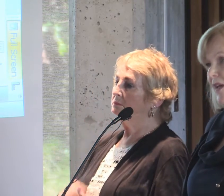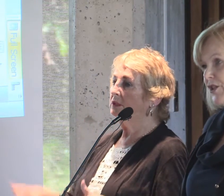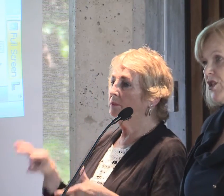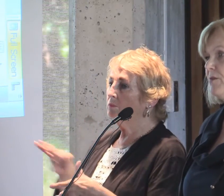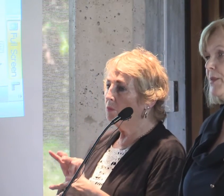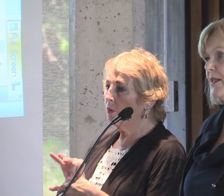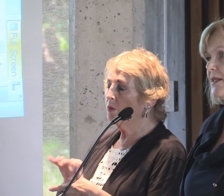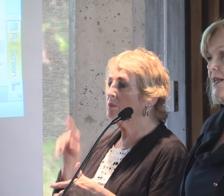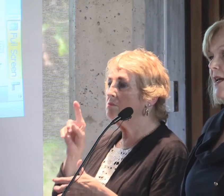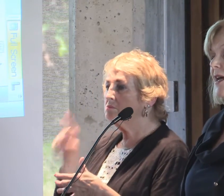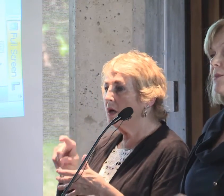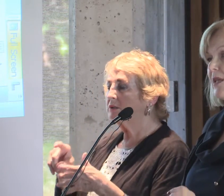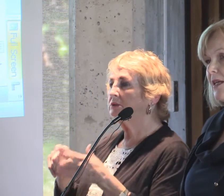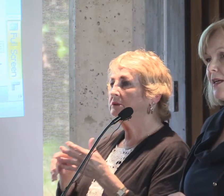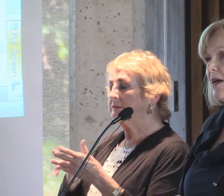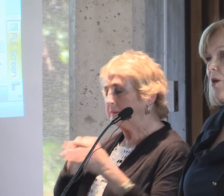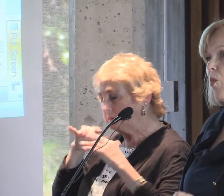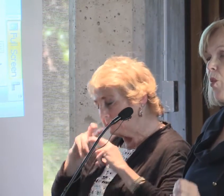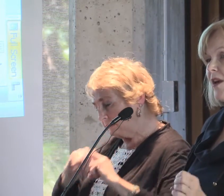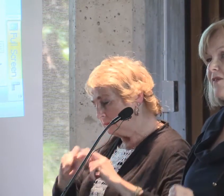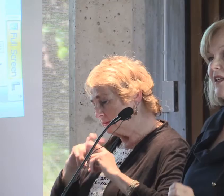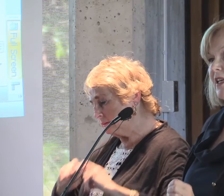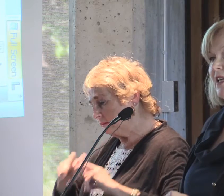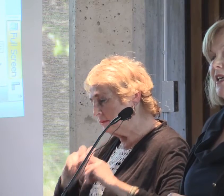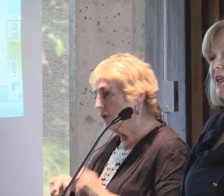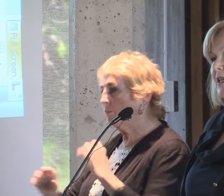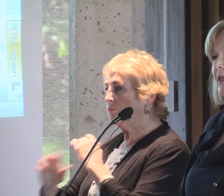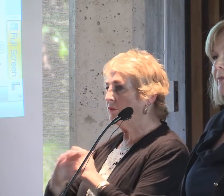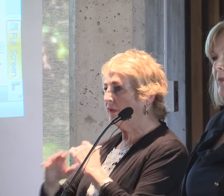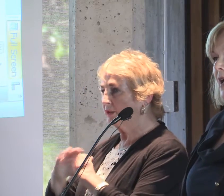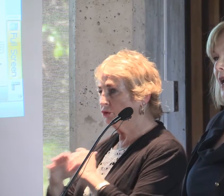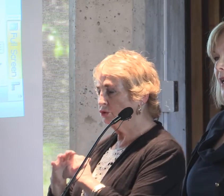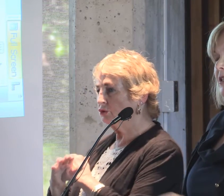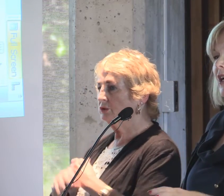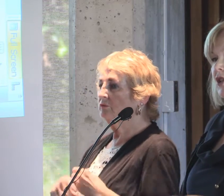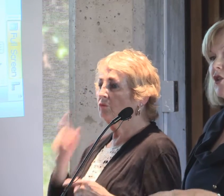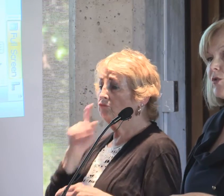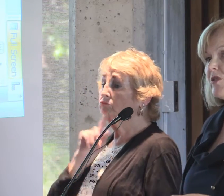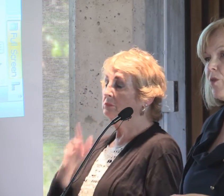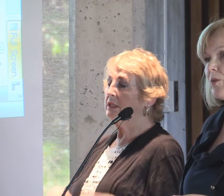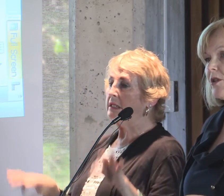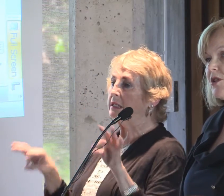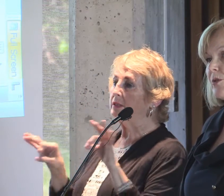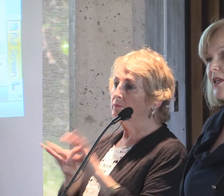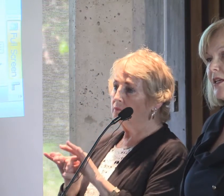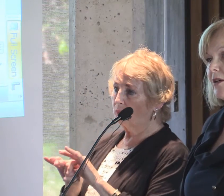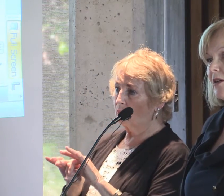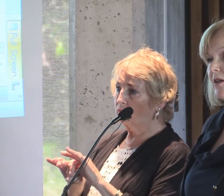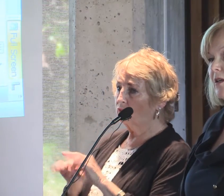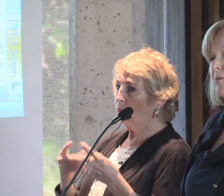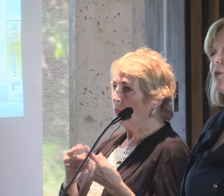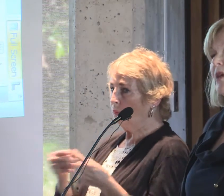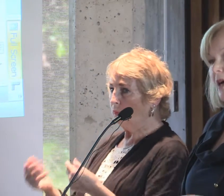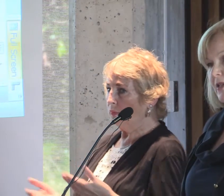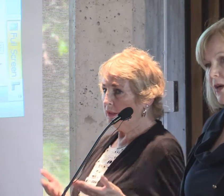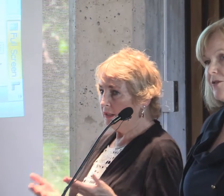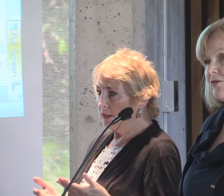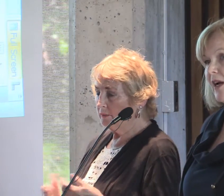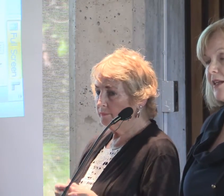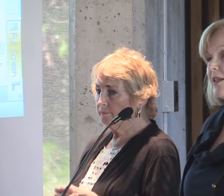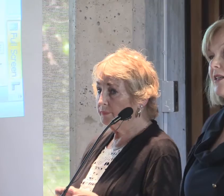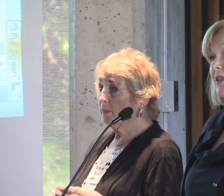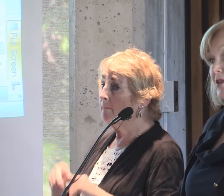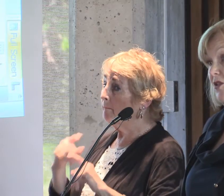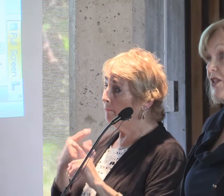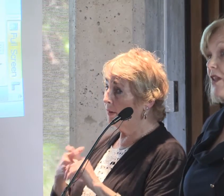the prevention piece as being one of the key touchstones of what we're doing here. But we also have